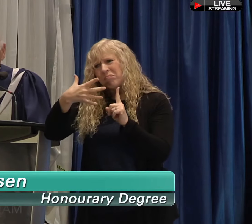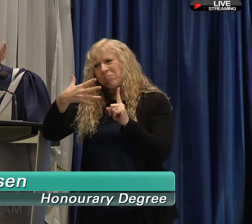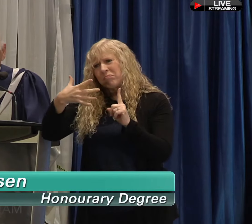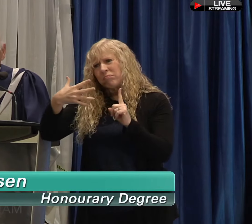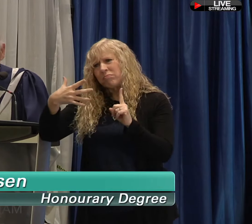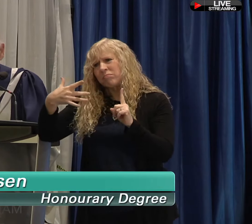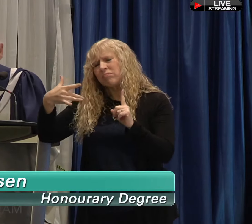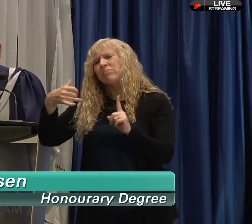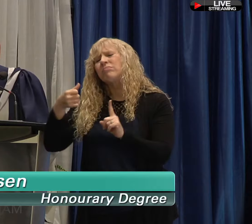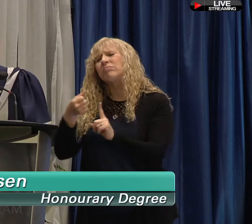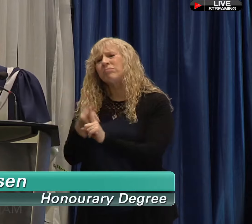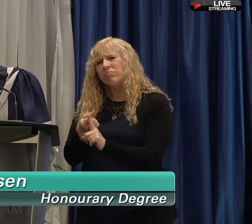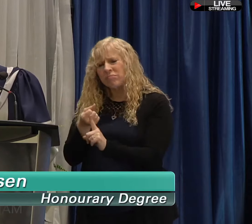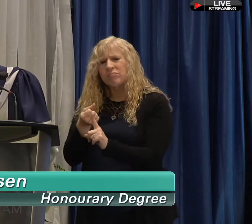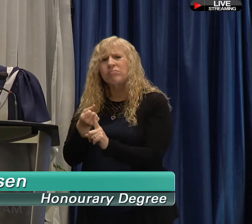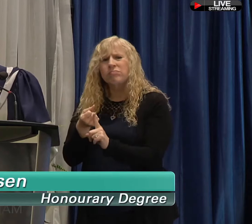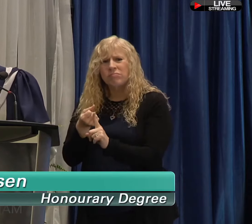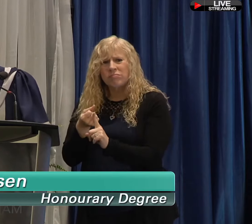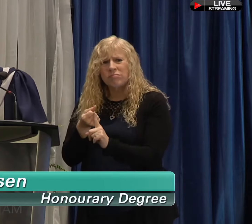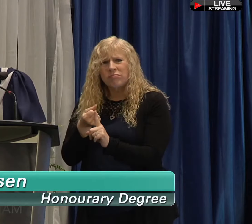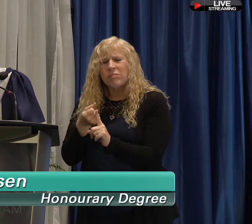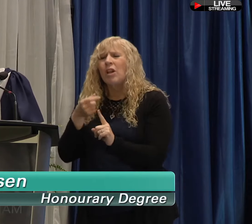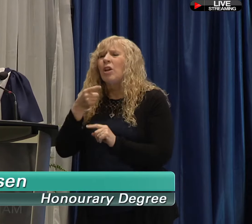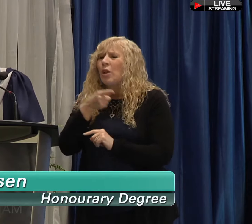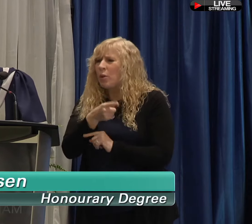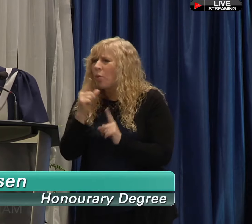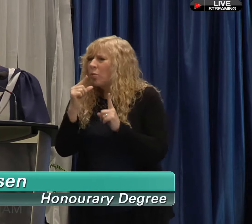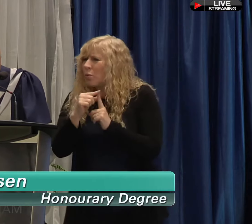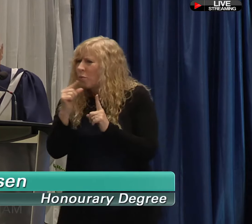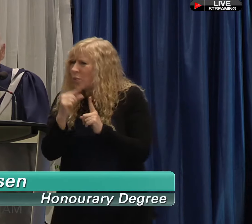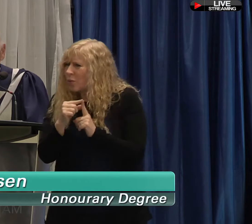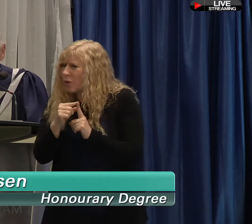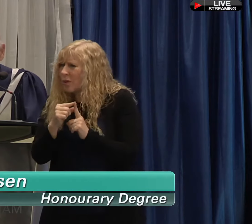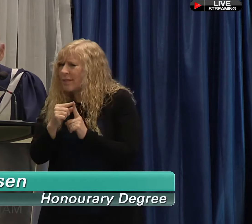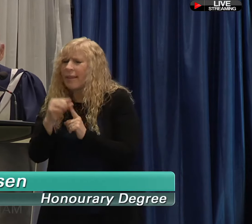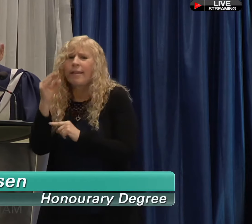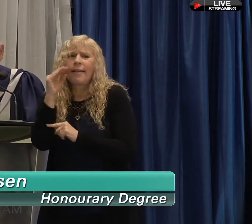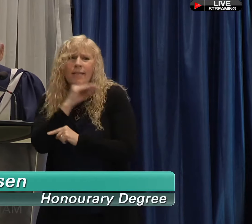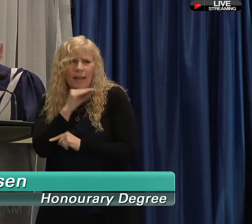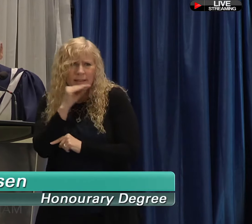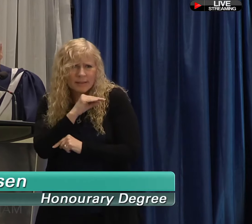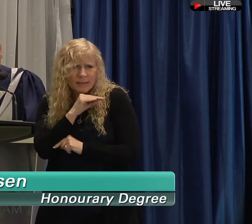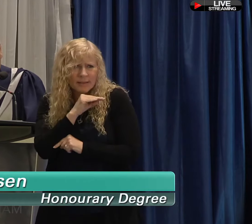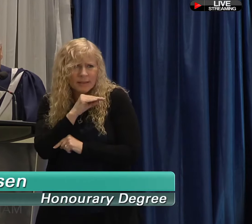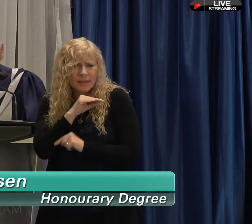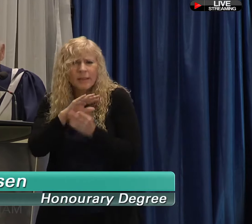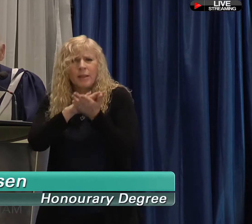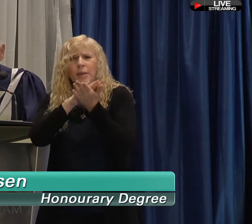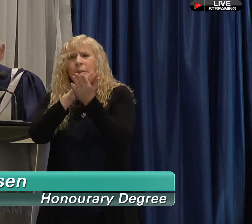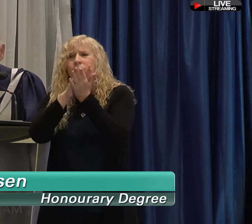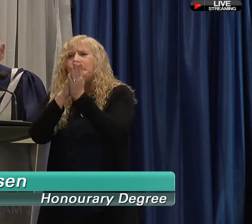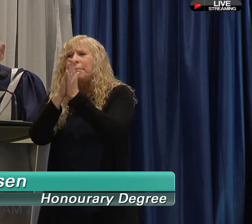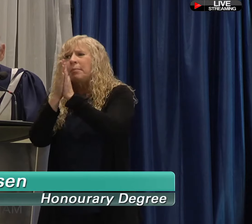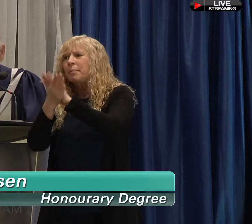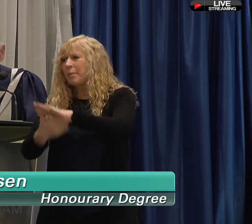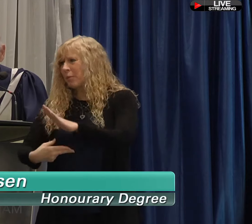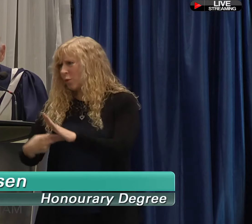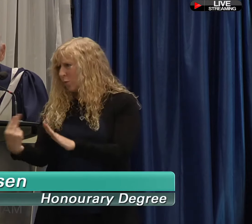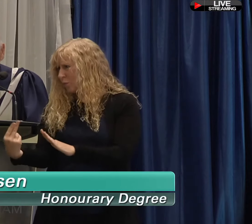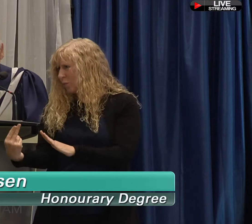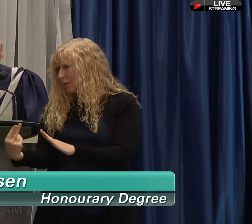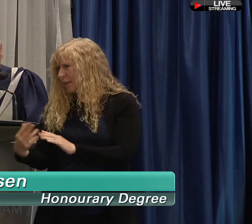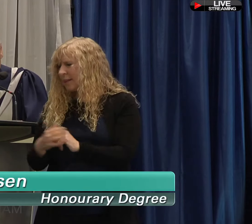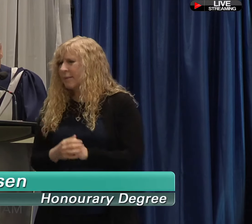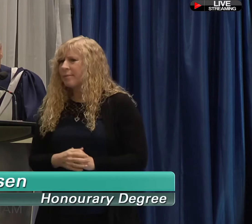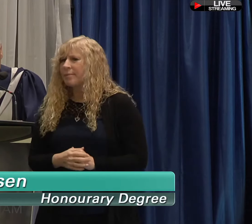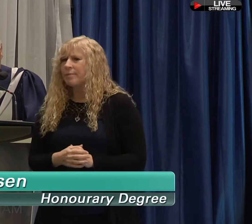own. Those words, those lies, became the truth.